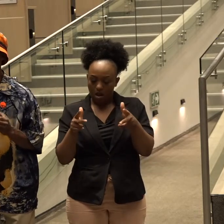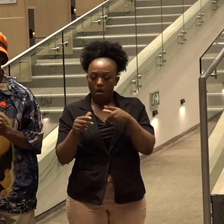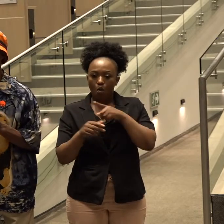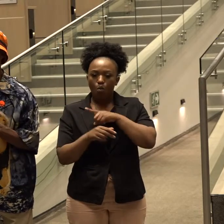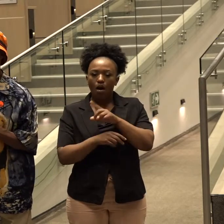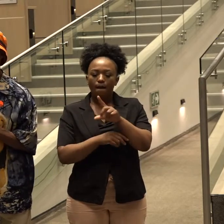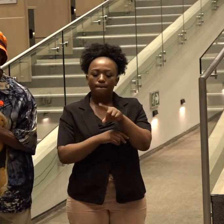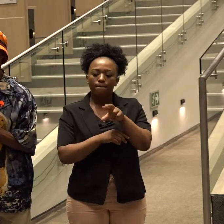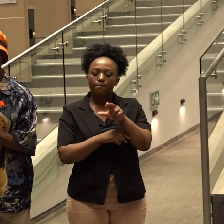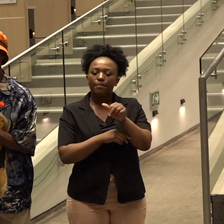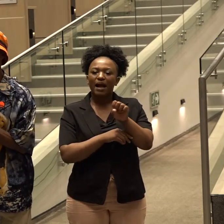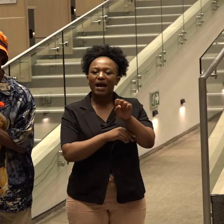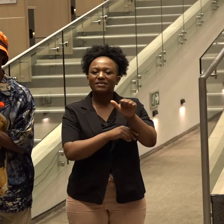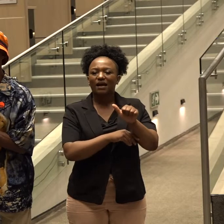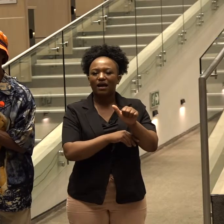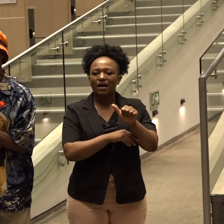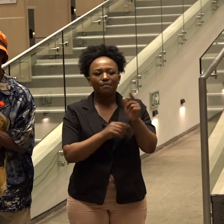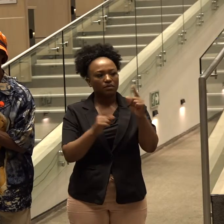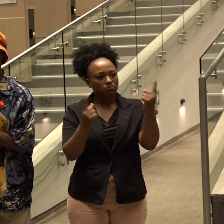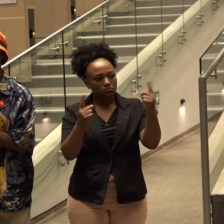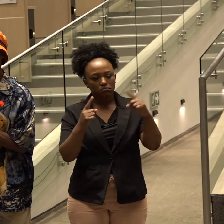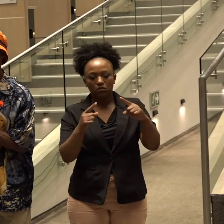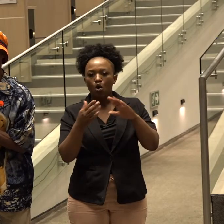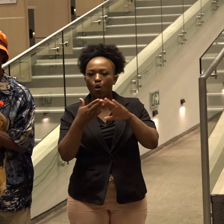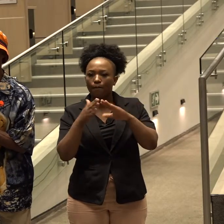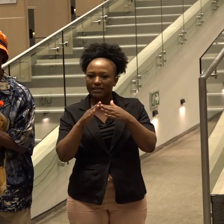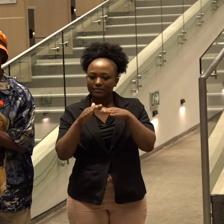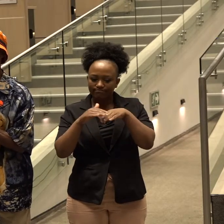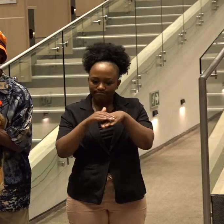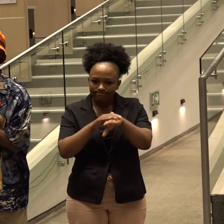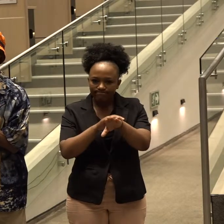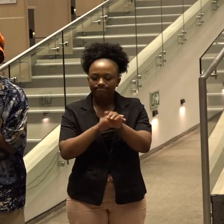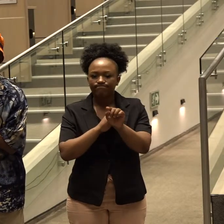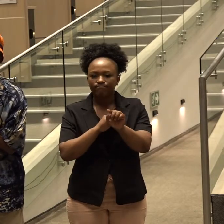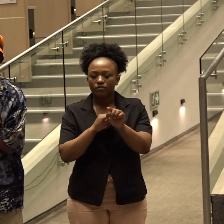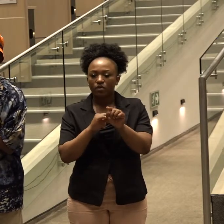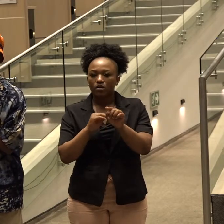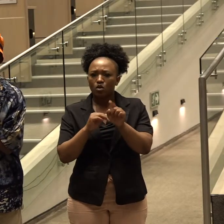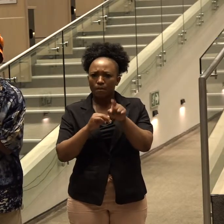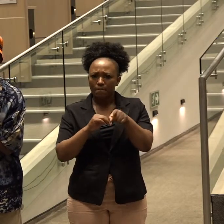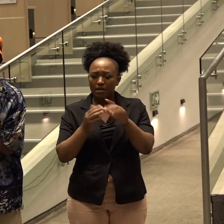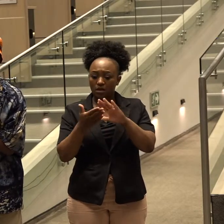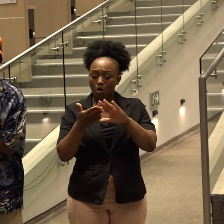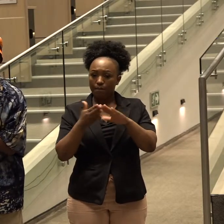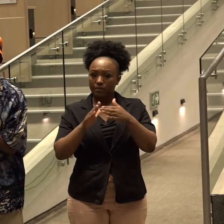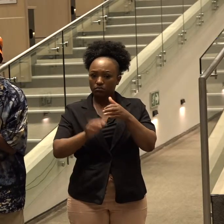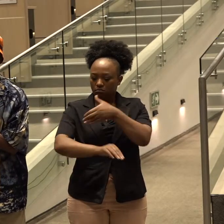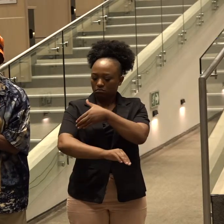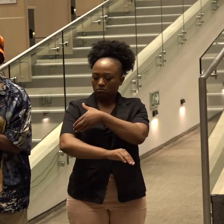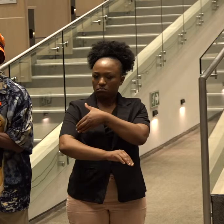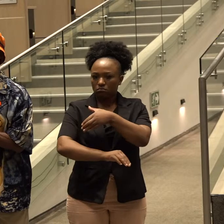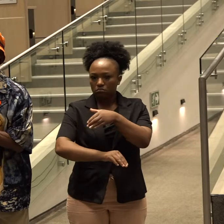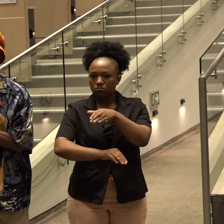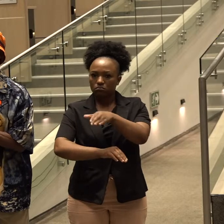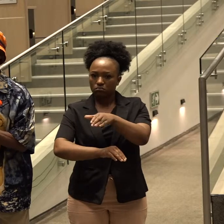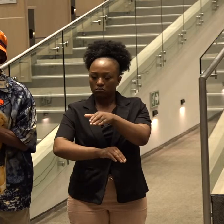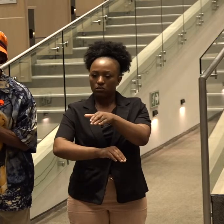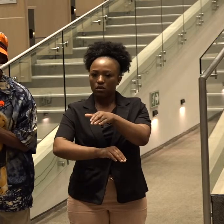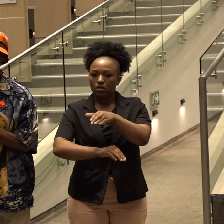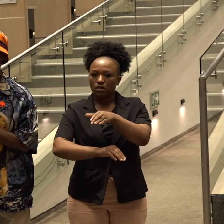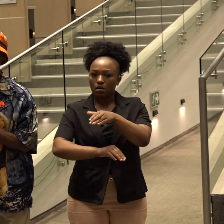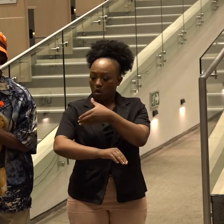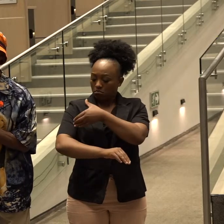come to the broader communities and Empower those communities to become